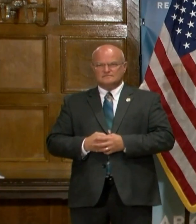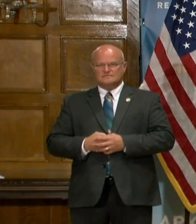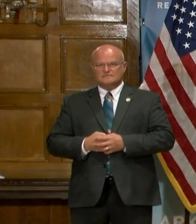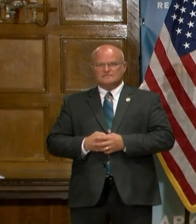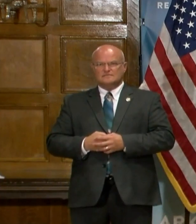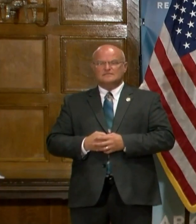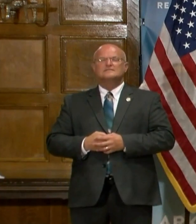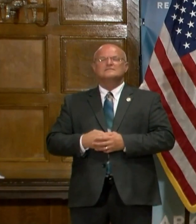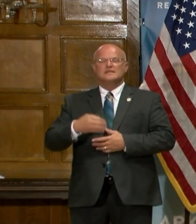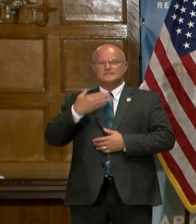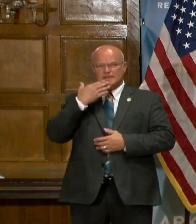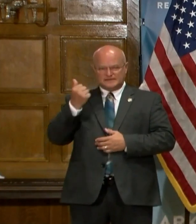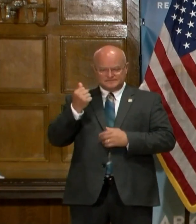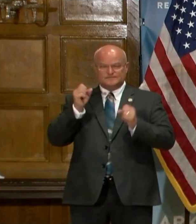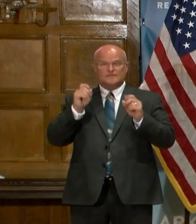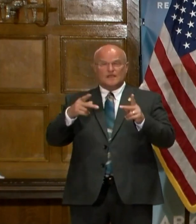better.